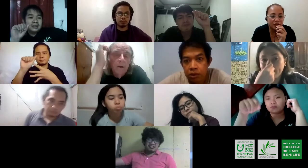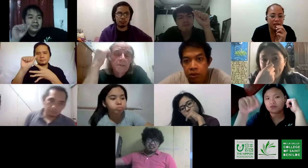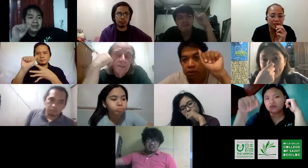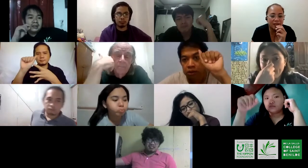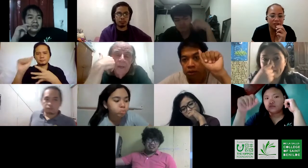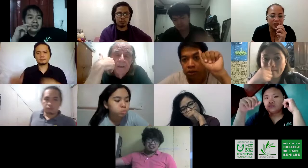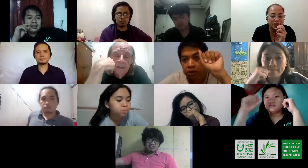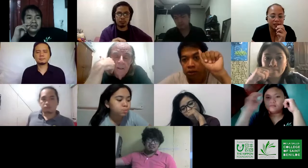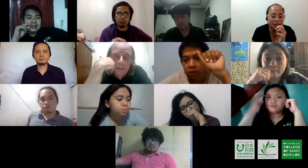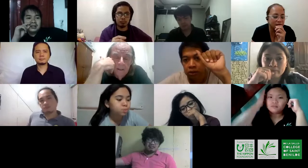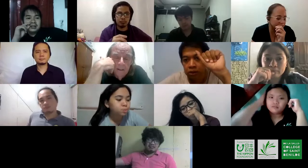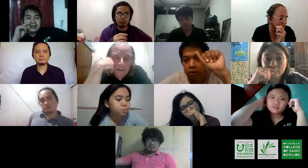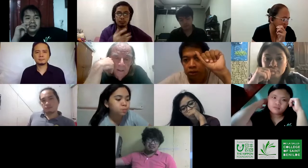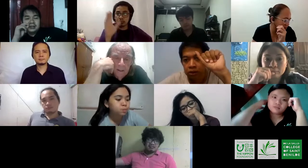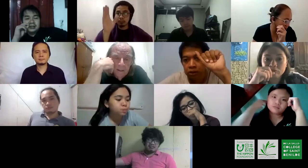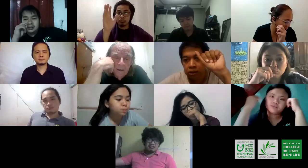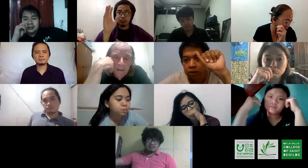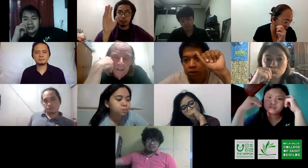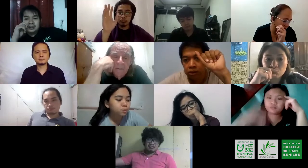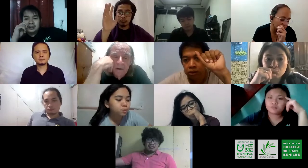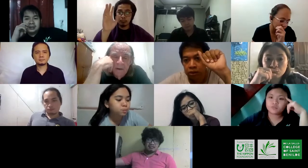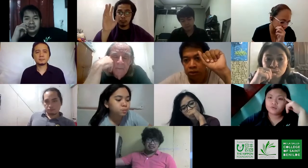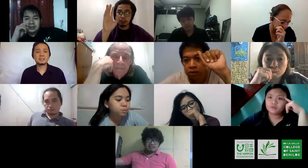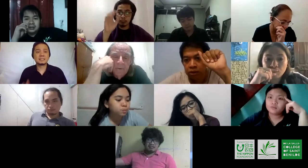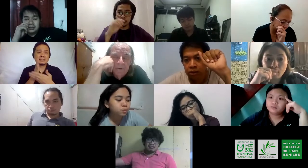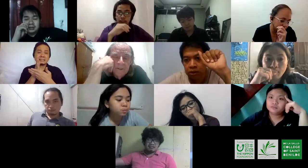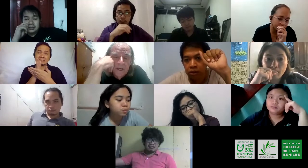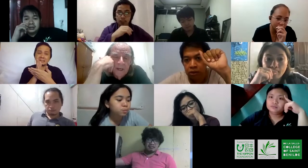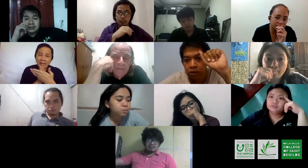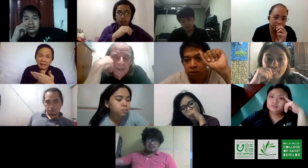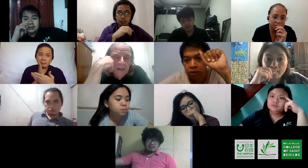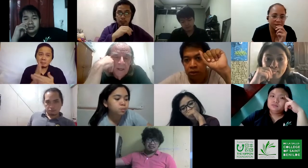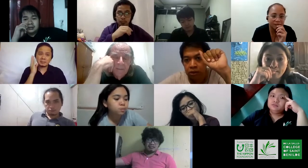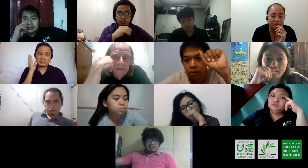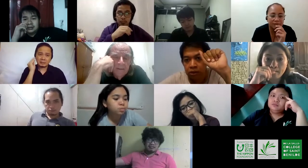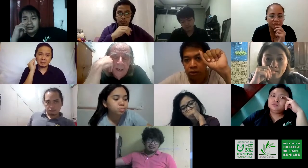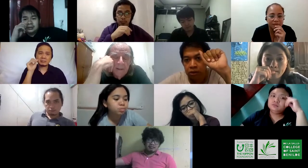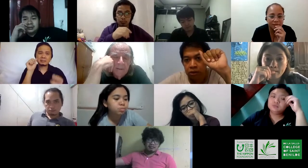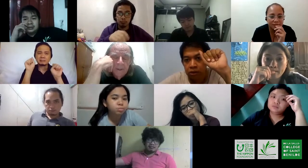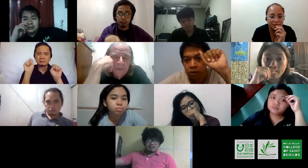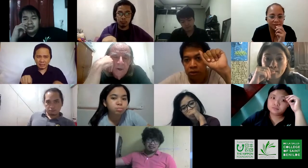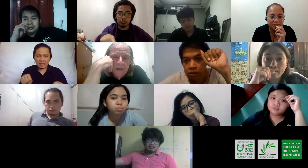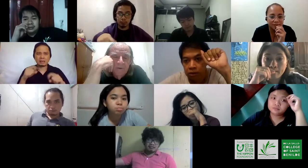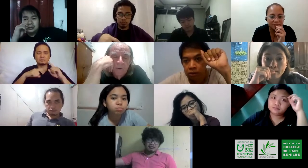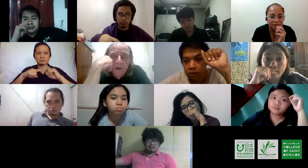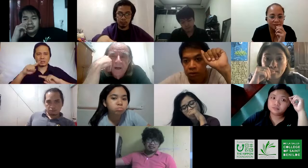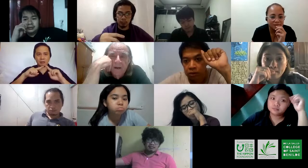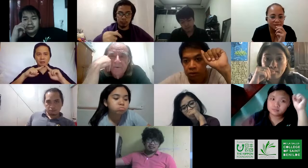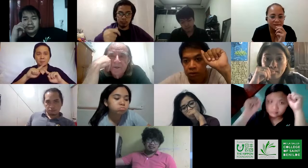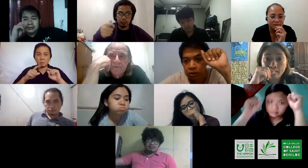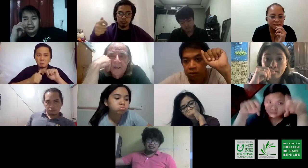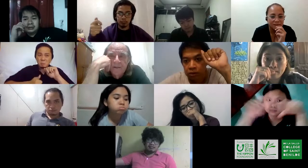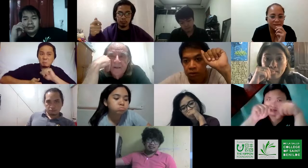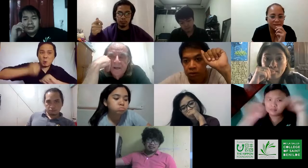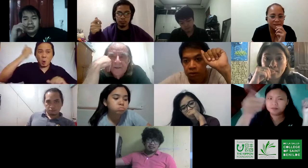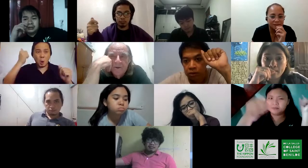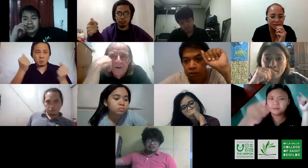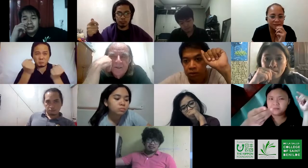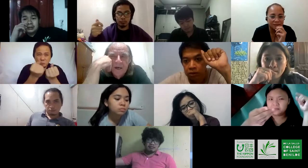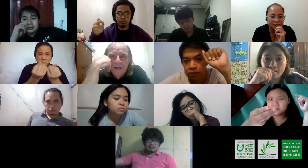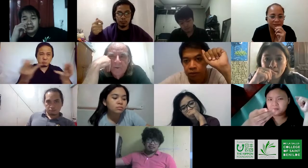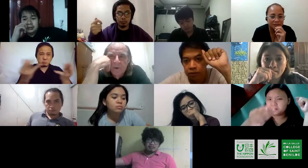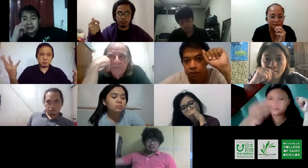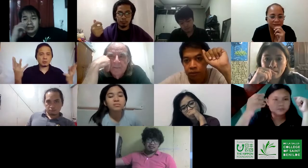There are Yes, the some answer is A. there are some hearing people who sign in Manila, but not the majority. If you go out on the street and